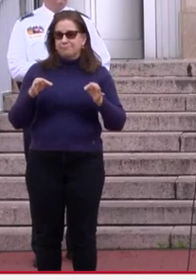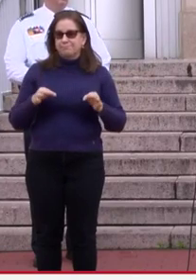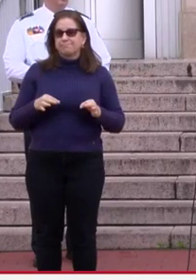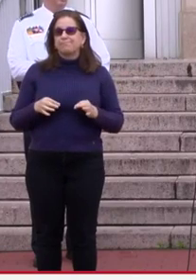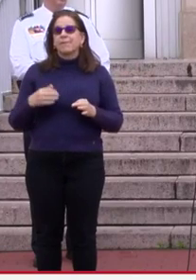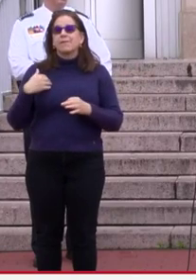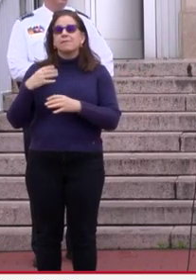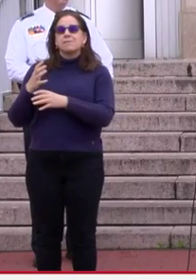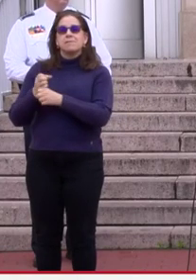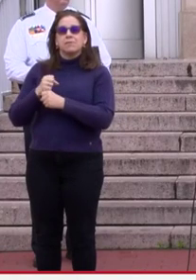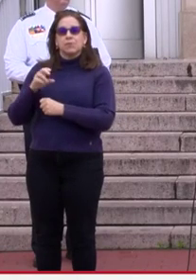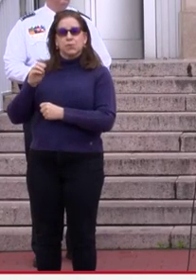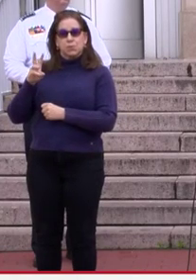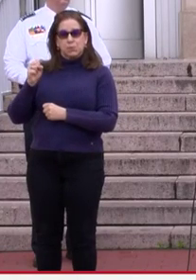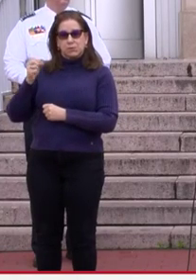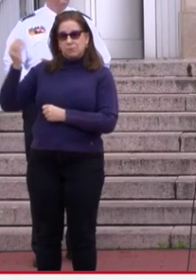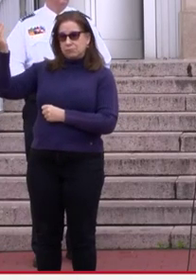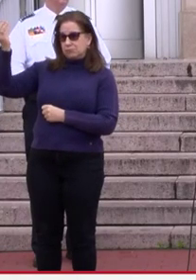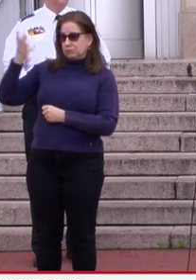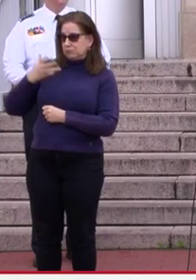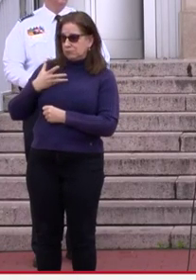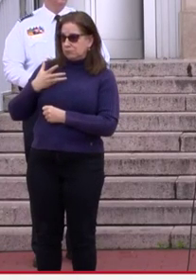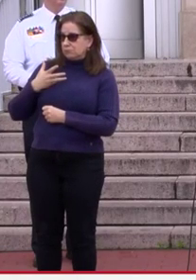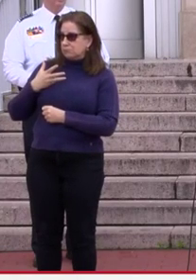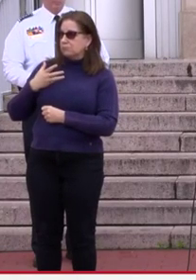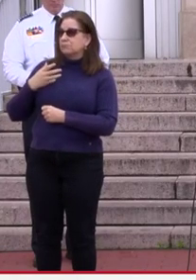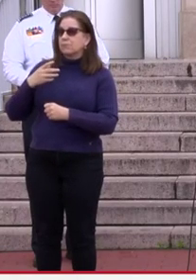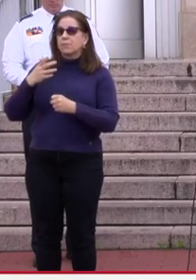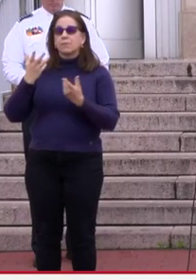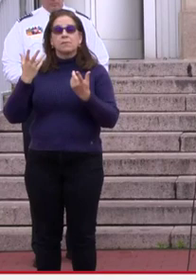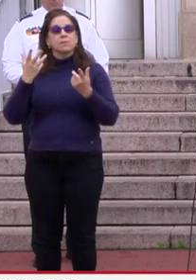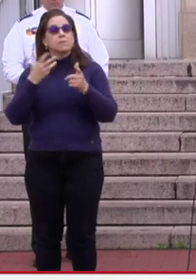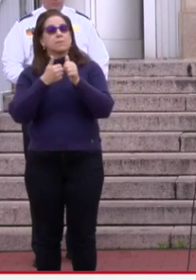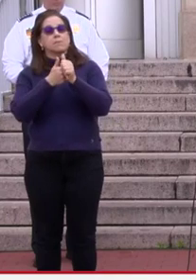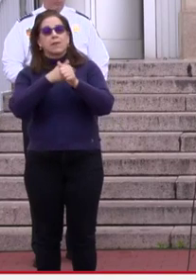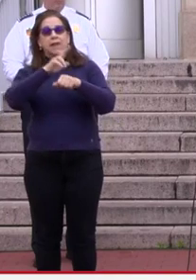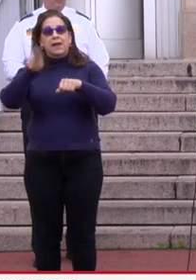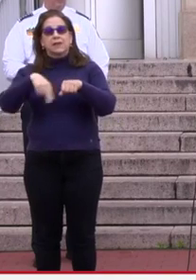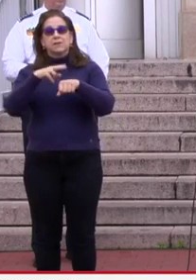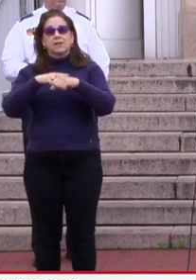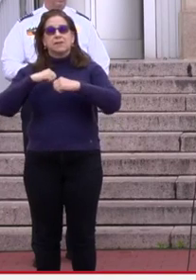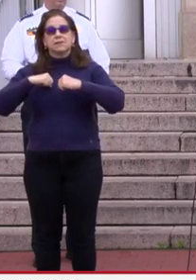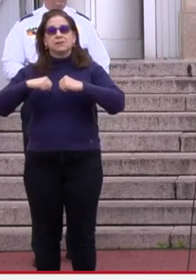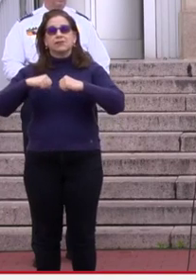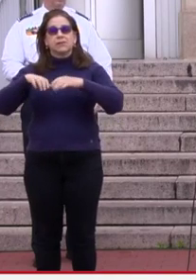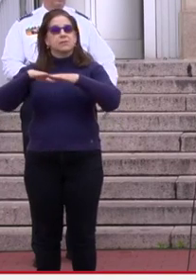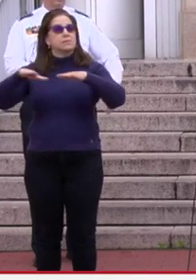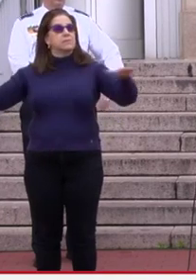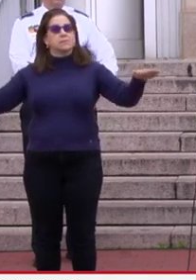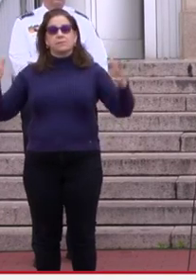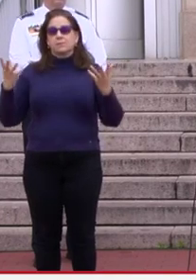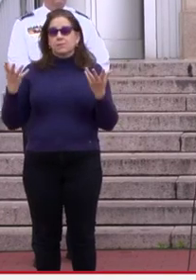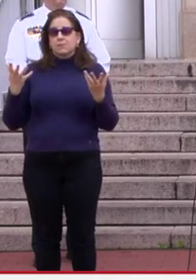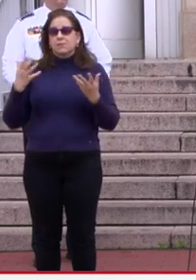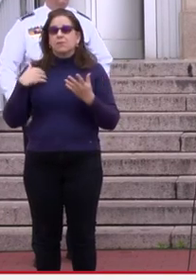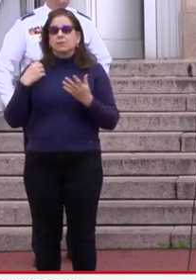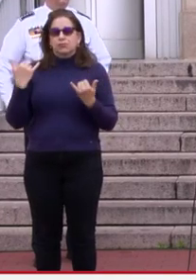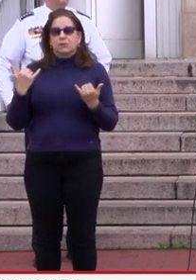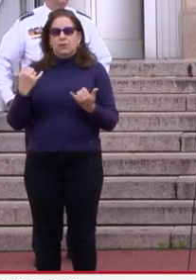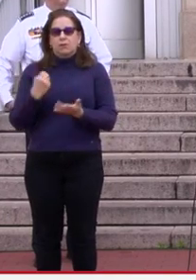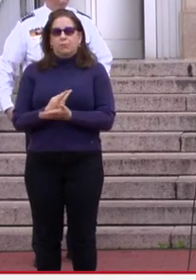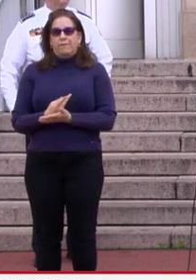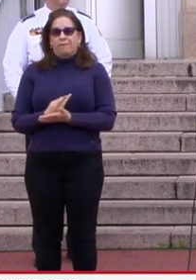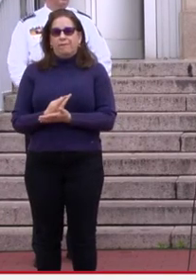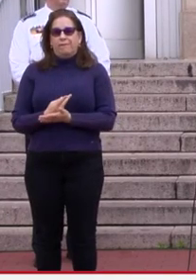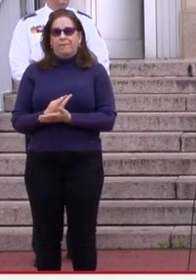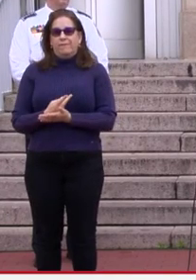our request for National Guard support will be approved later today. Formally, with signature from the